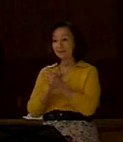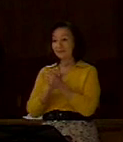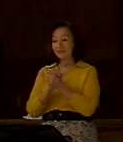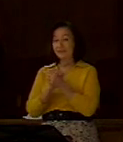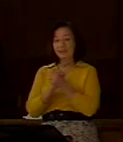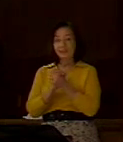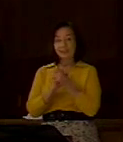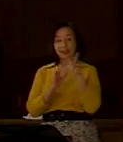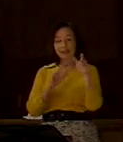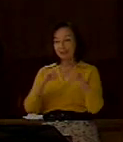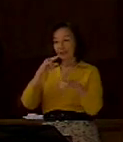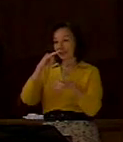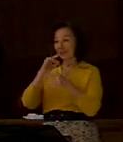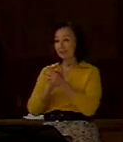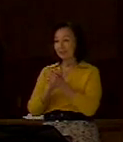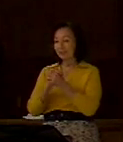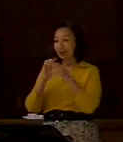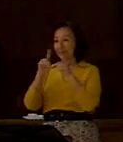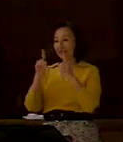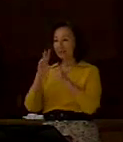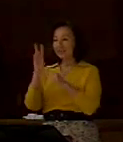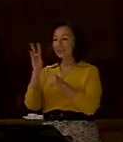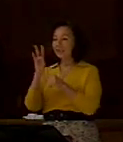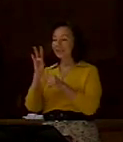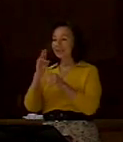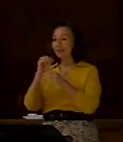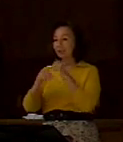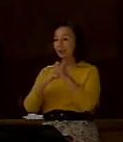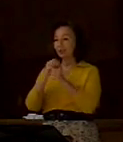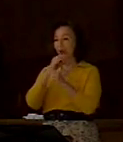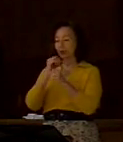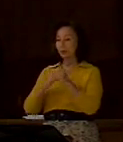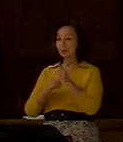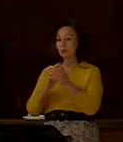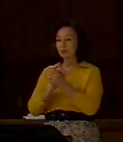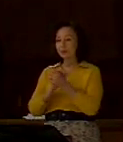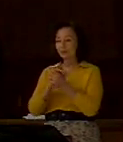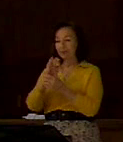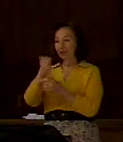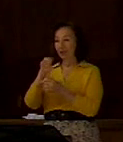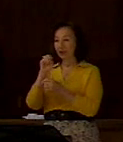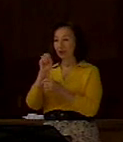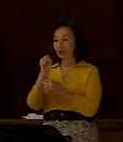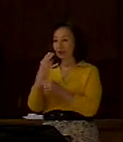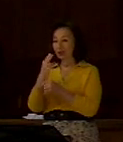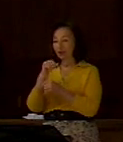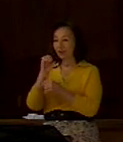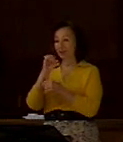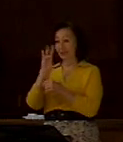These are kids now. This is a seven-year-old. Josh, he's seven. He says,